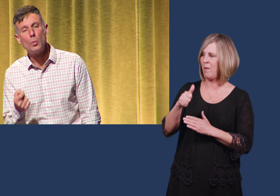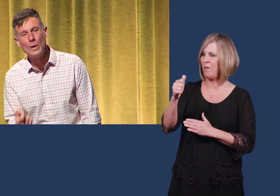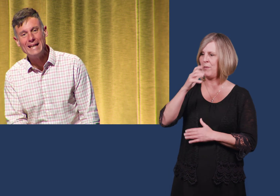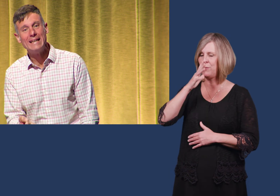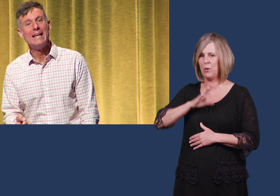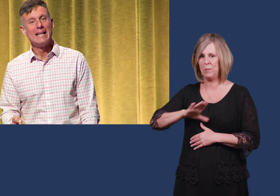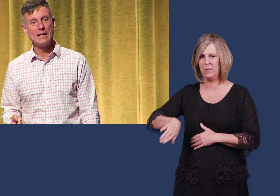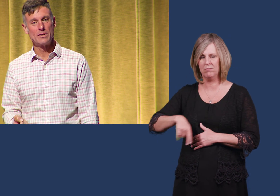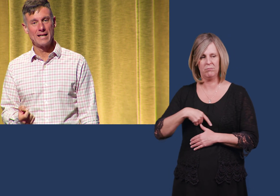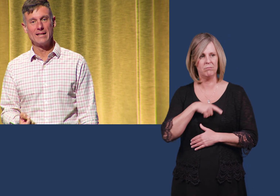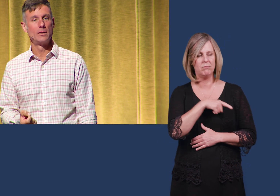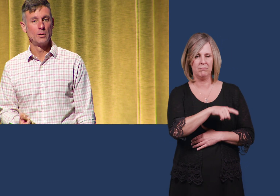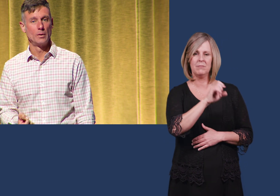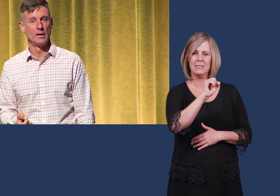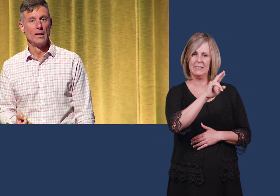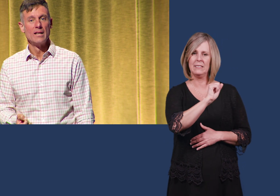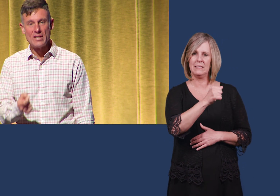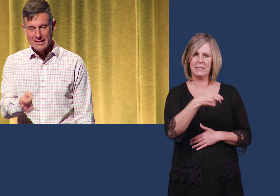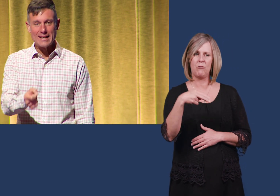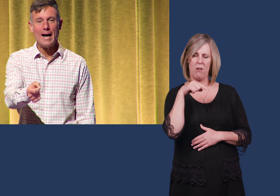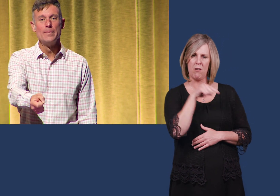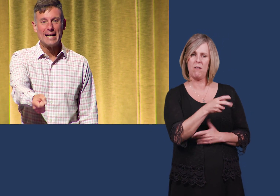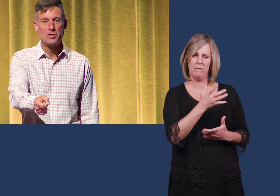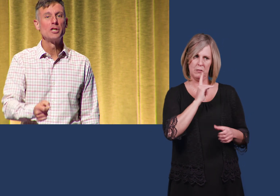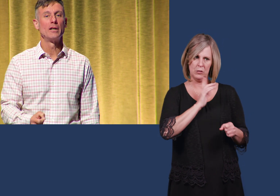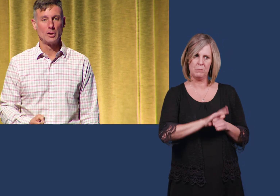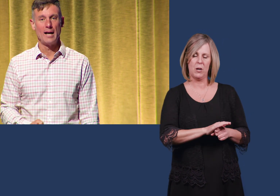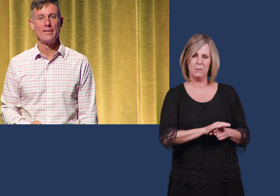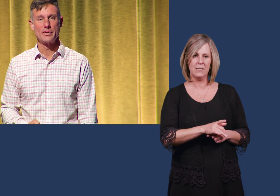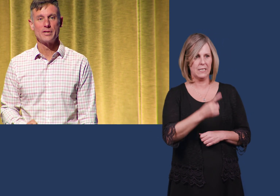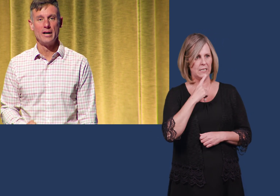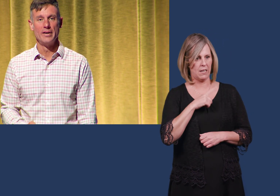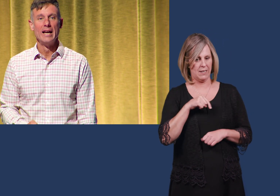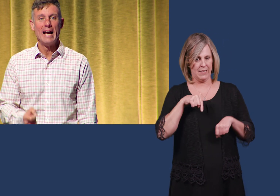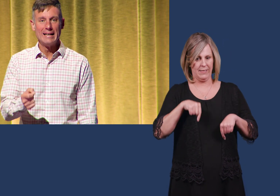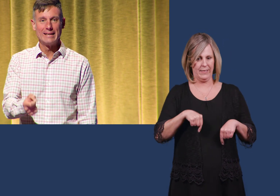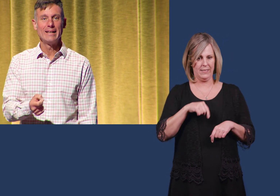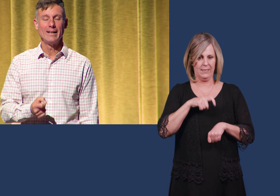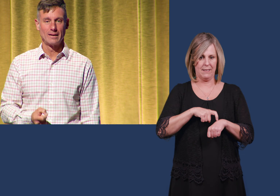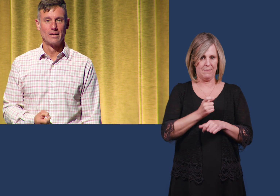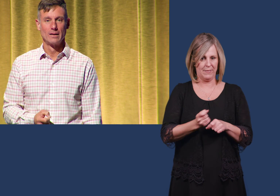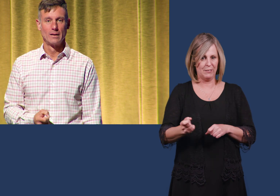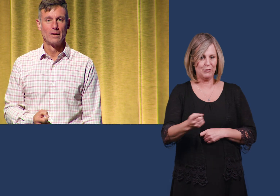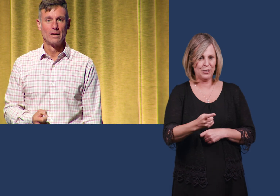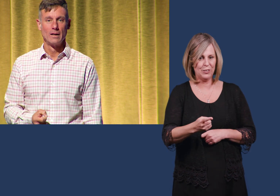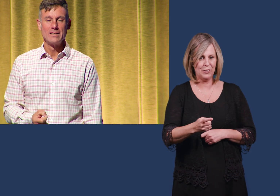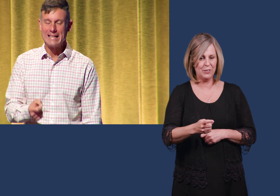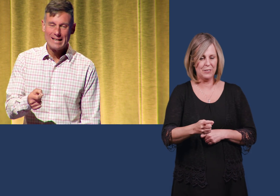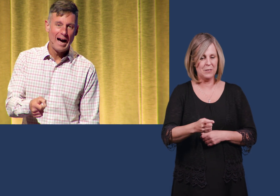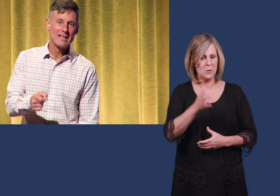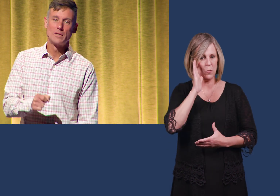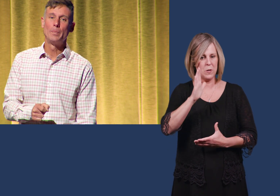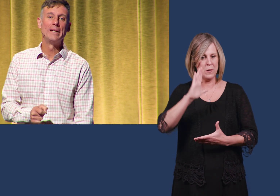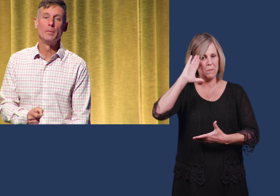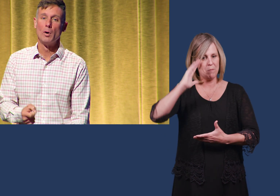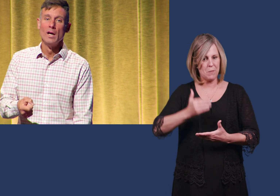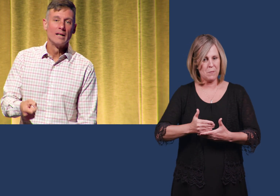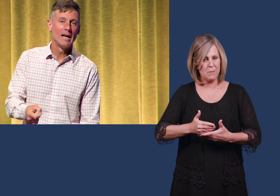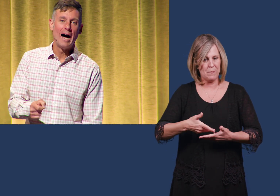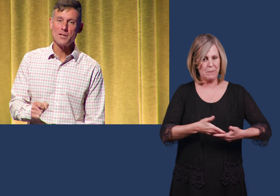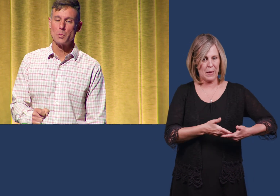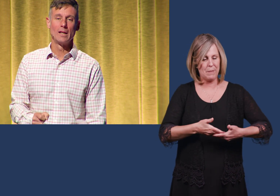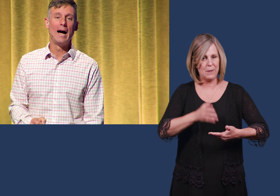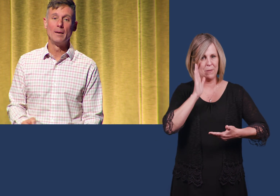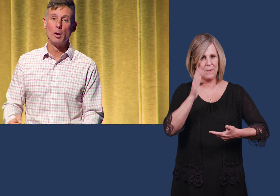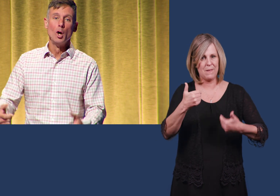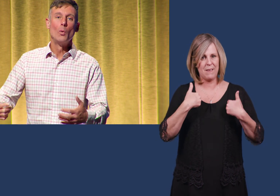exactly when he said he'd do it. "This time next year, you'll have a son," and he did. See, God is dependable.